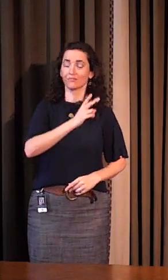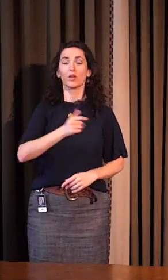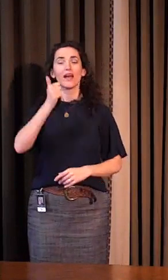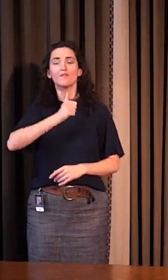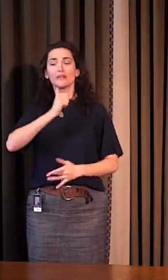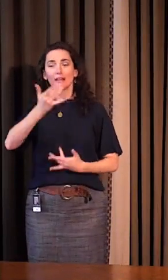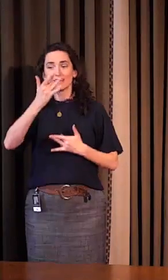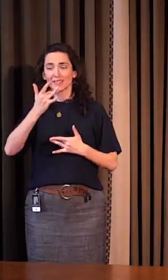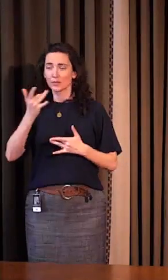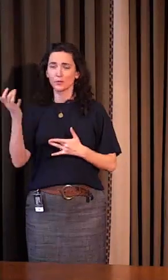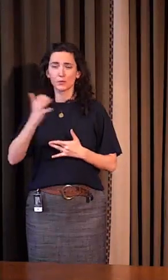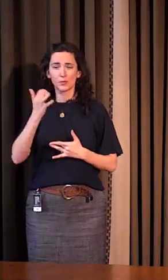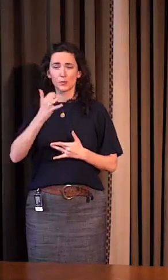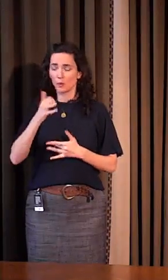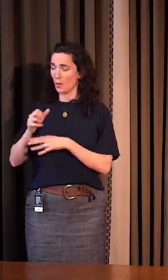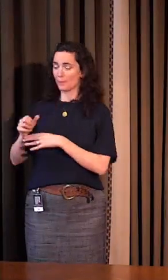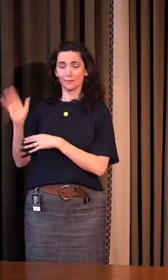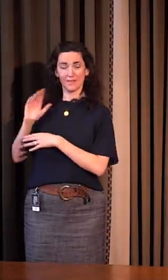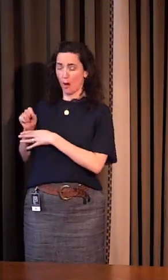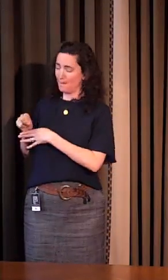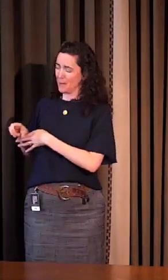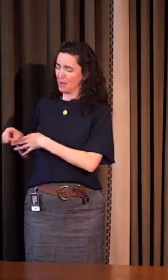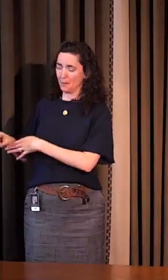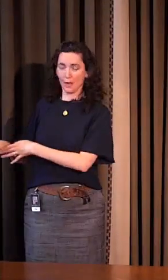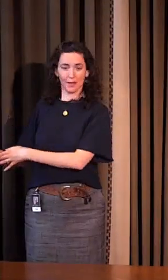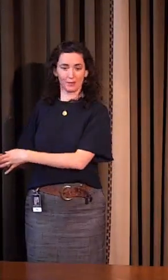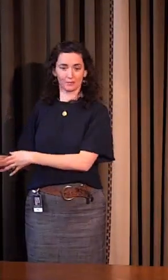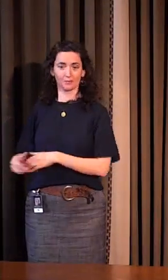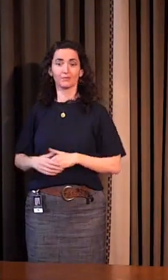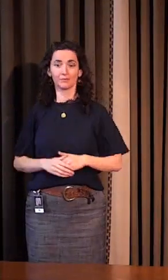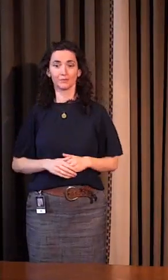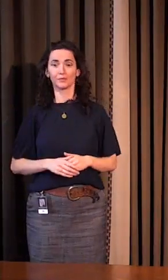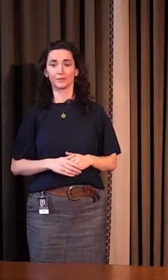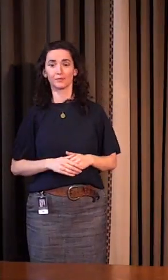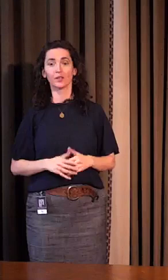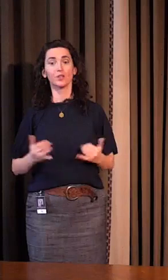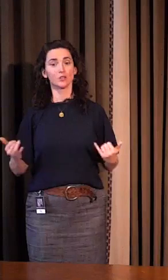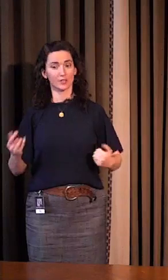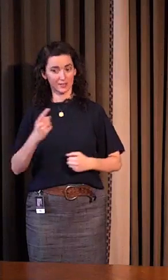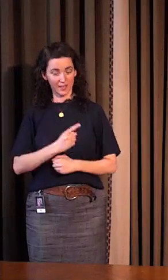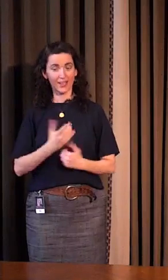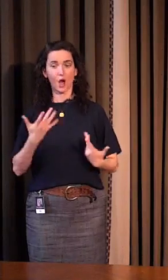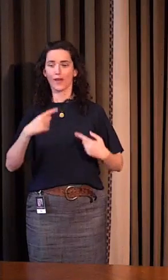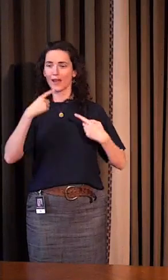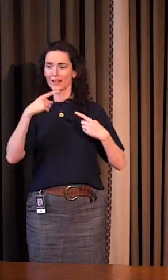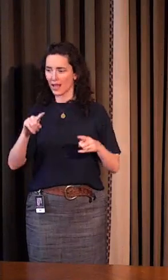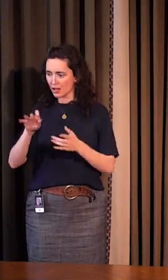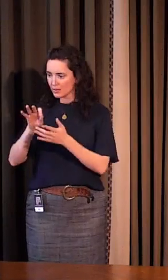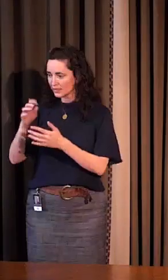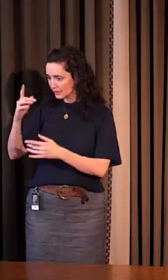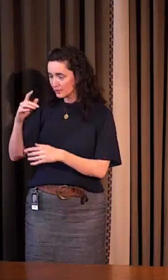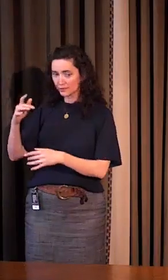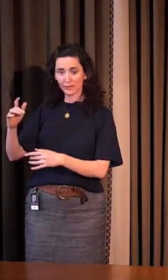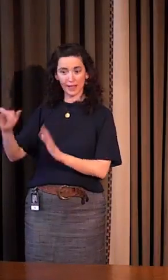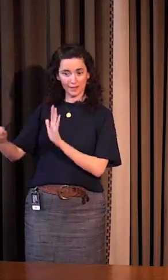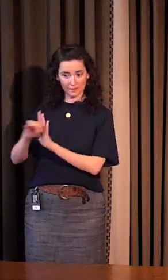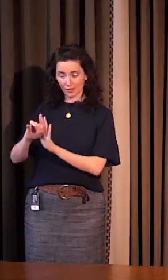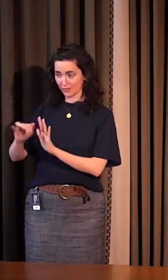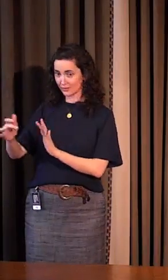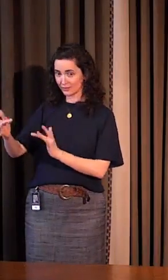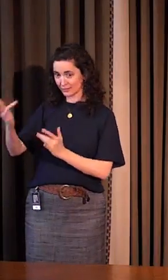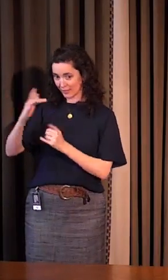just completely dwarf the case counts that we've seen prior. Today, we announced over 14,000 new